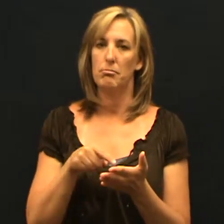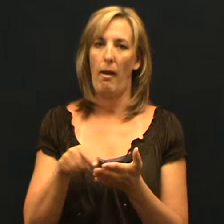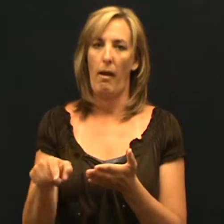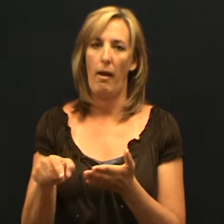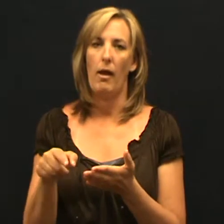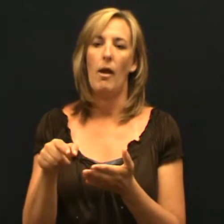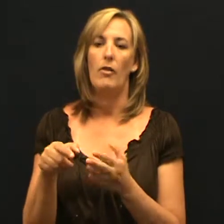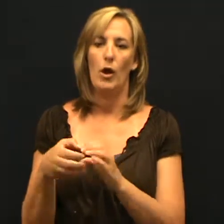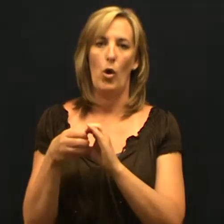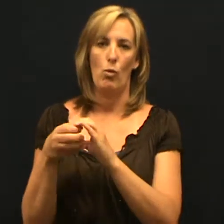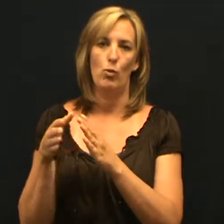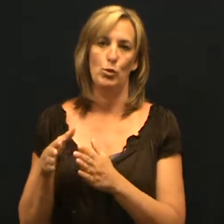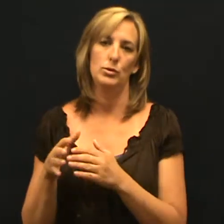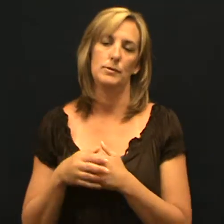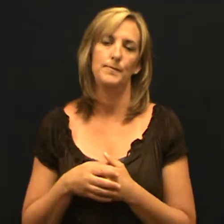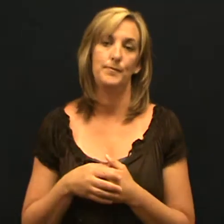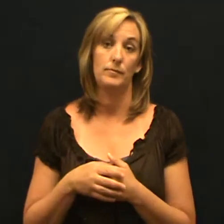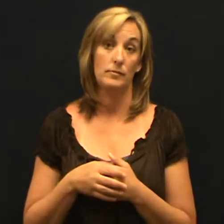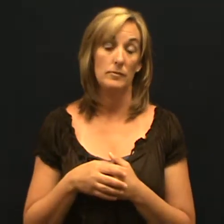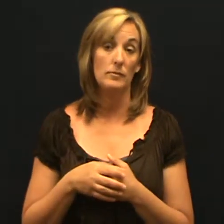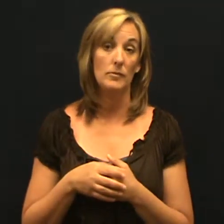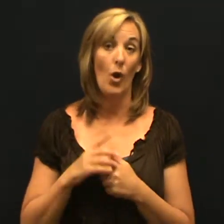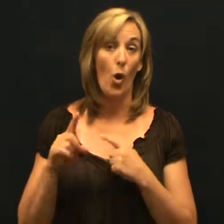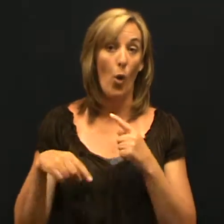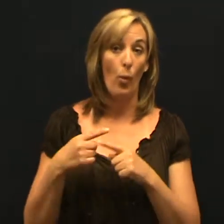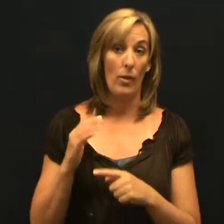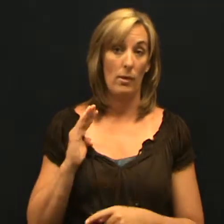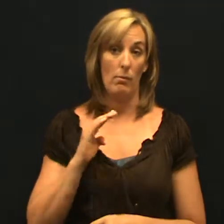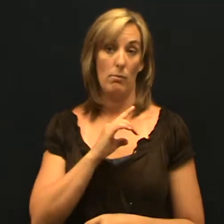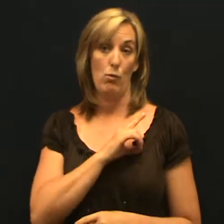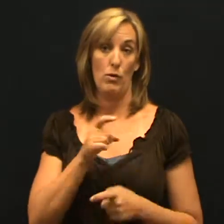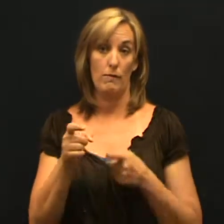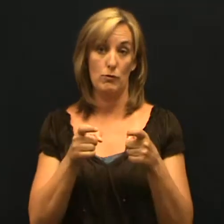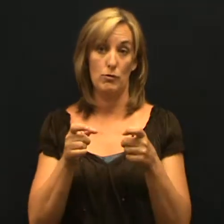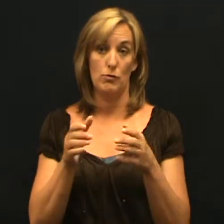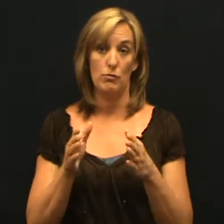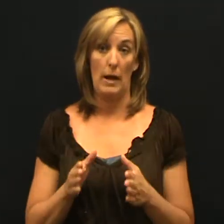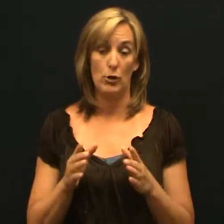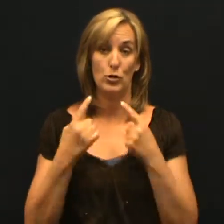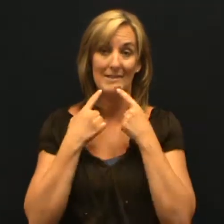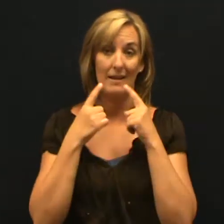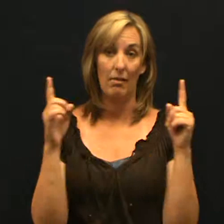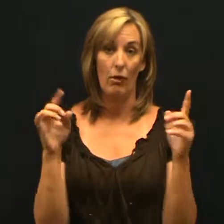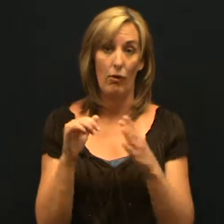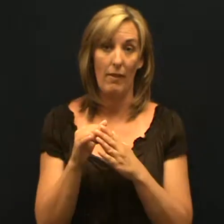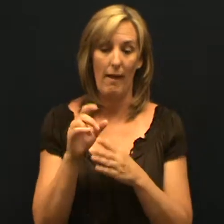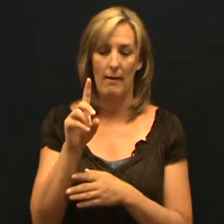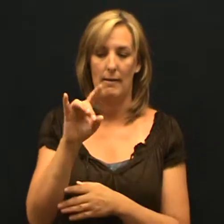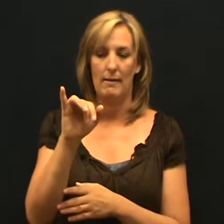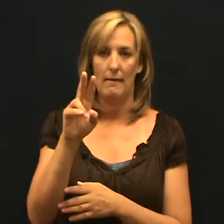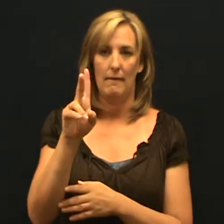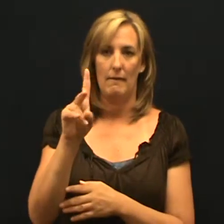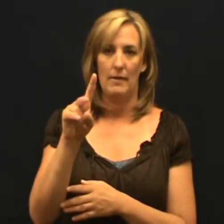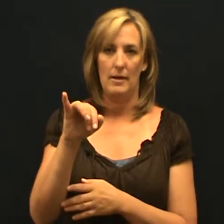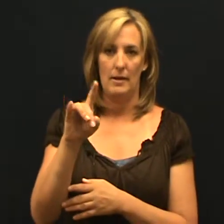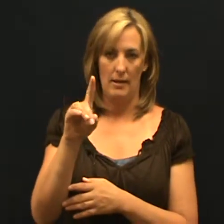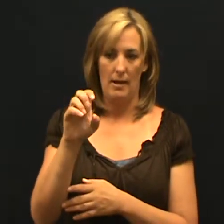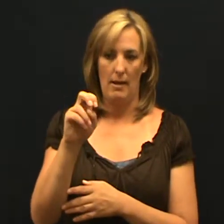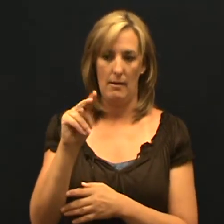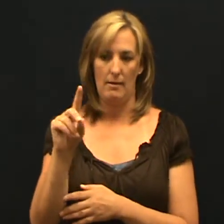declares a dividend, then that dividend payment becomes a liability, becomes a legal liability. So the company says, well,